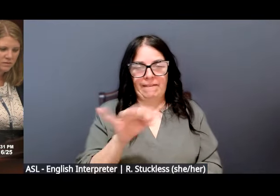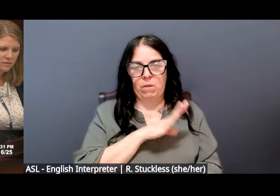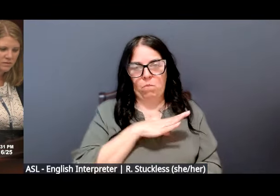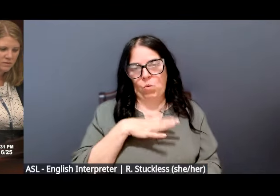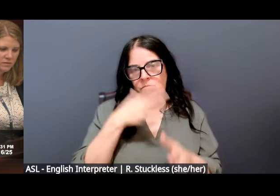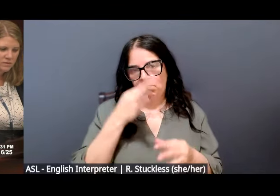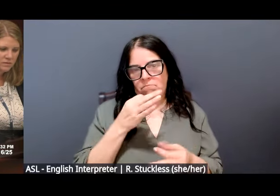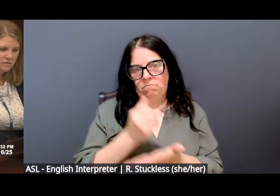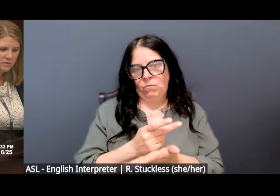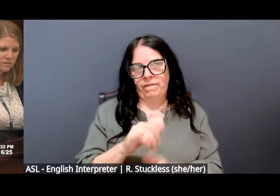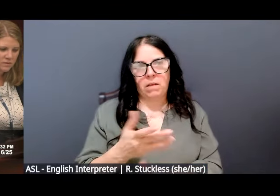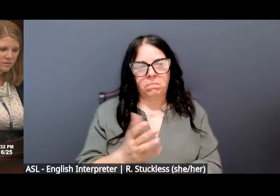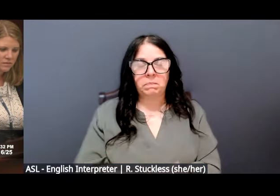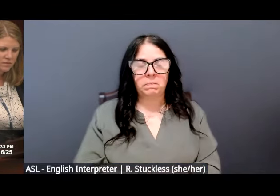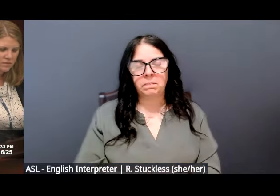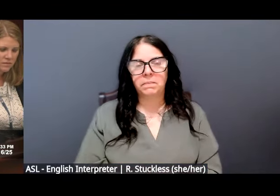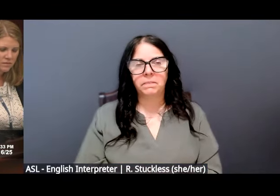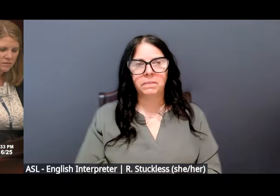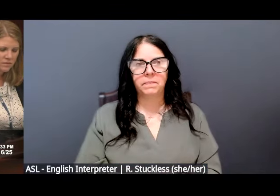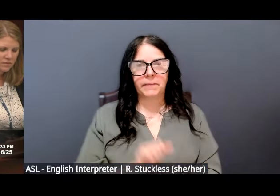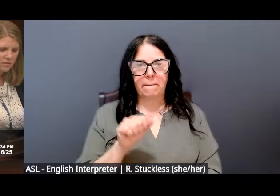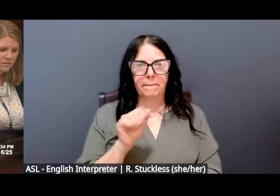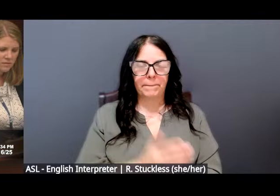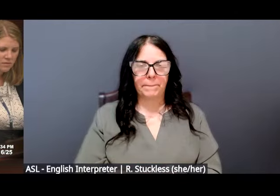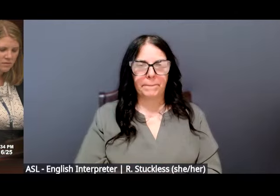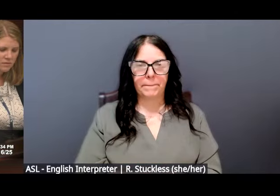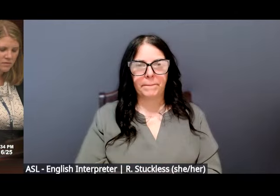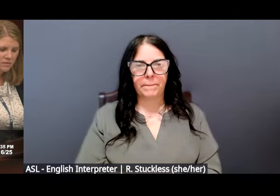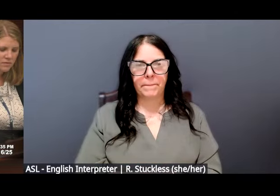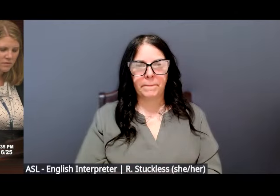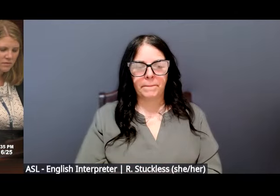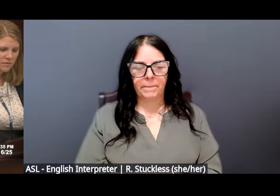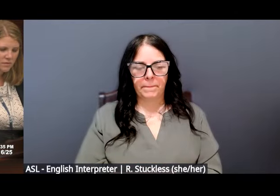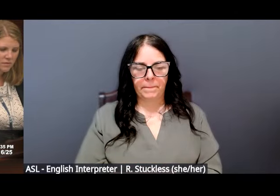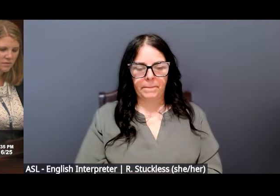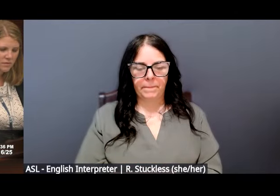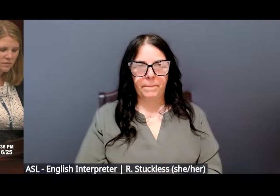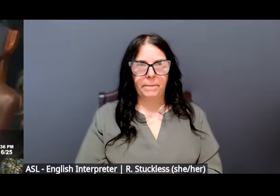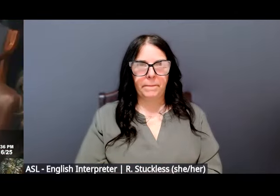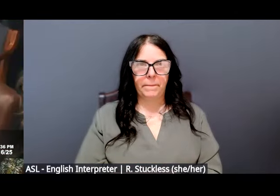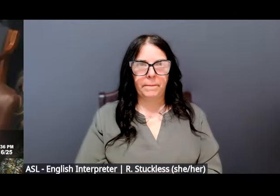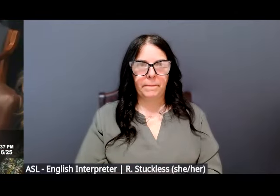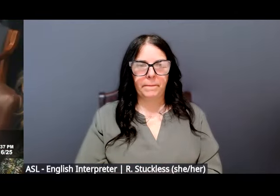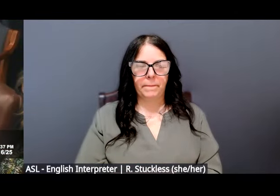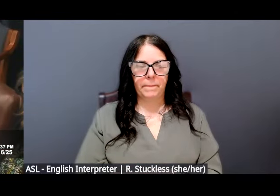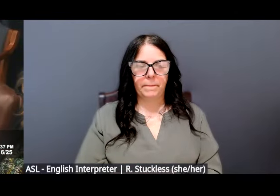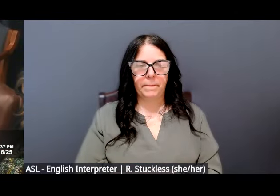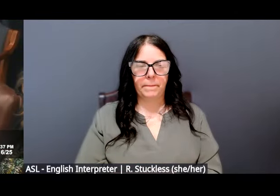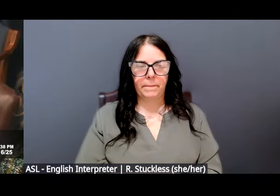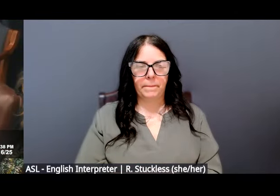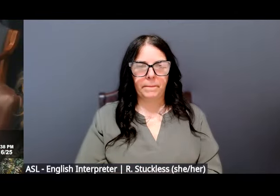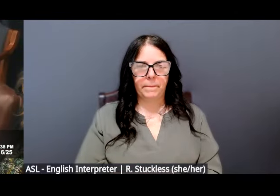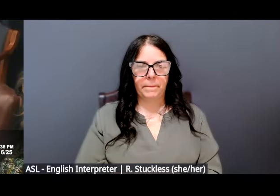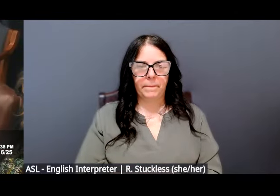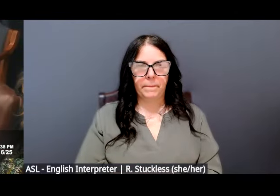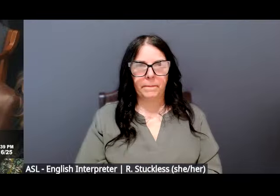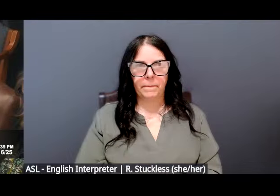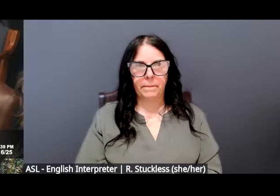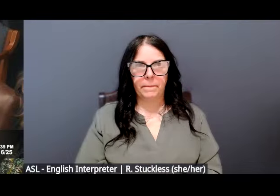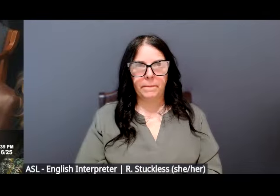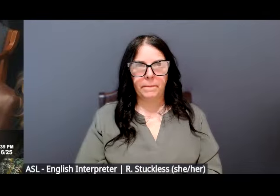Yeah, so. So strike from where? Or new registrations up